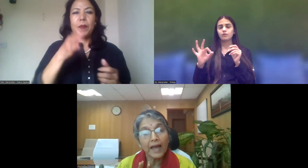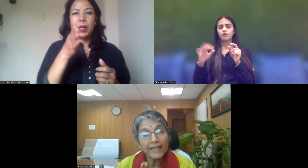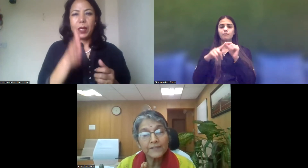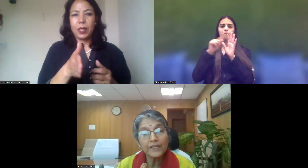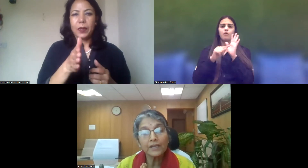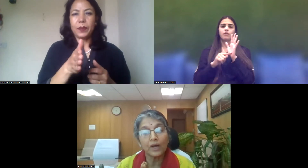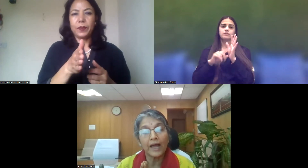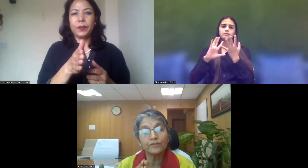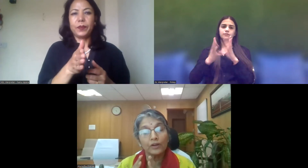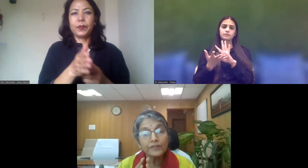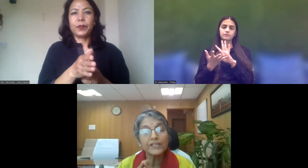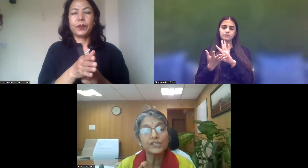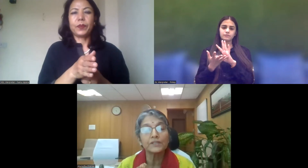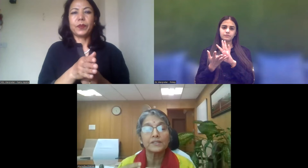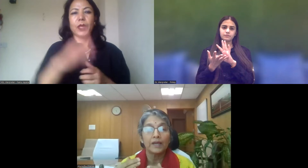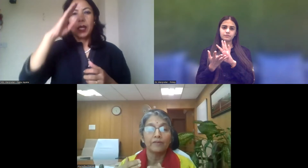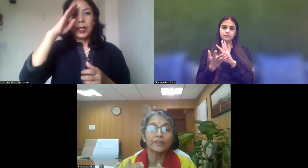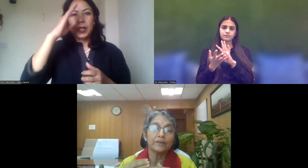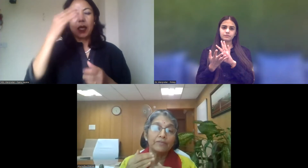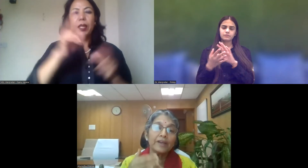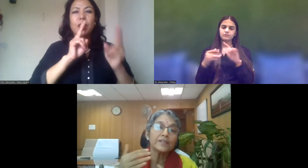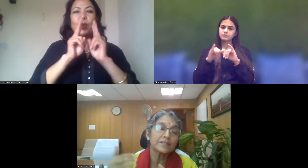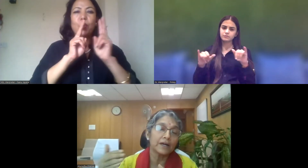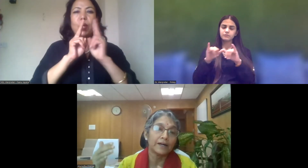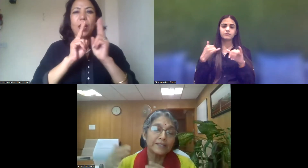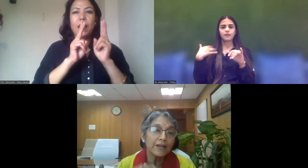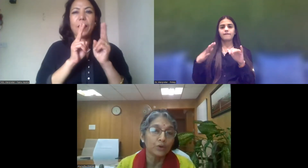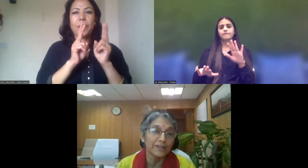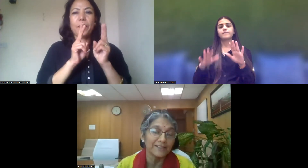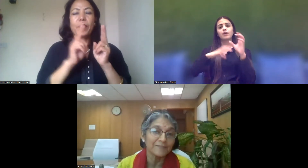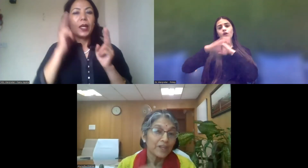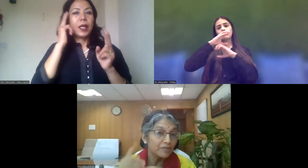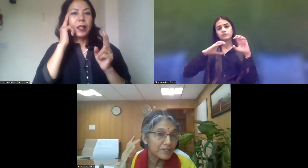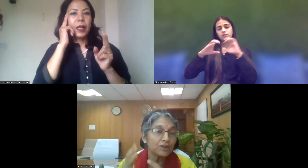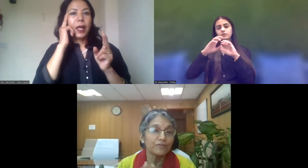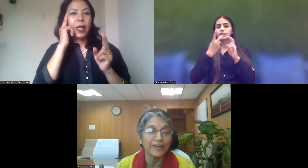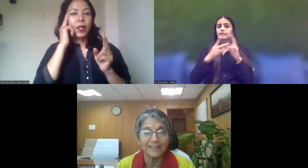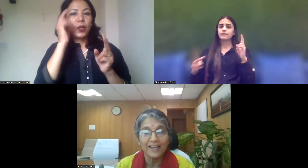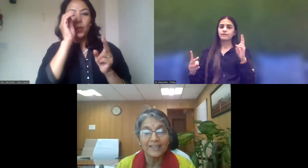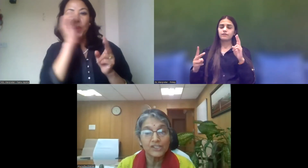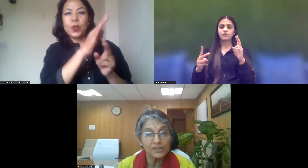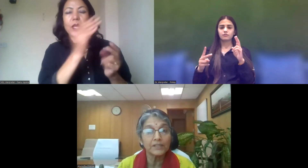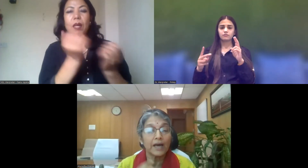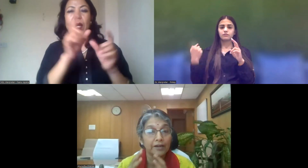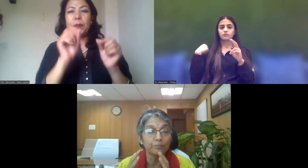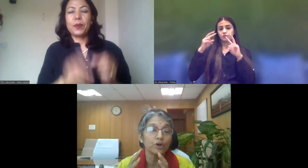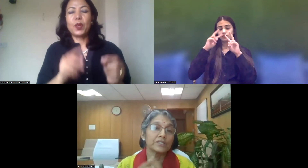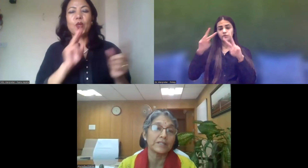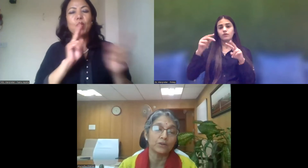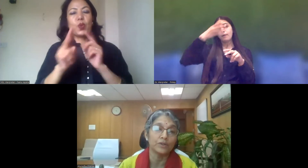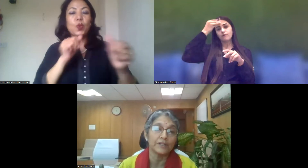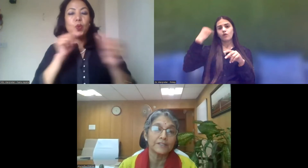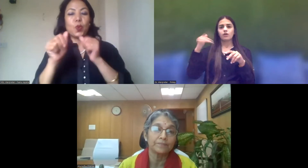And as we have conversations with various stakeholders, we must not forget that children are